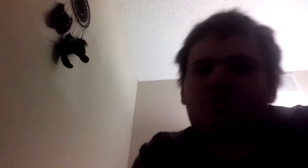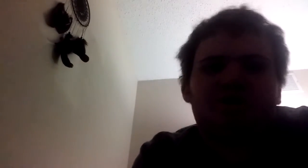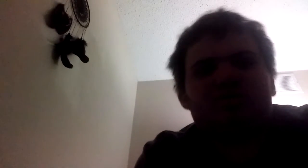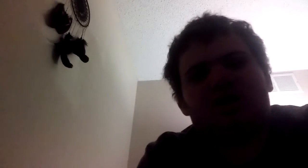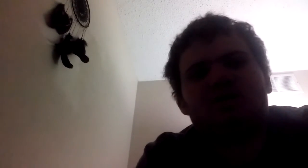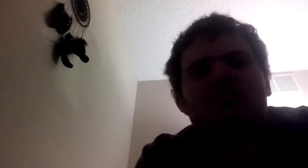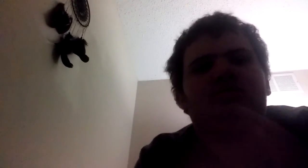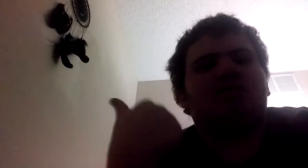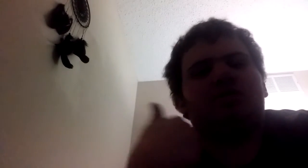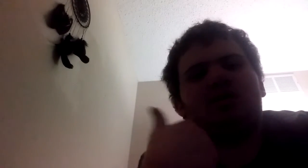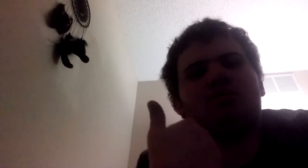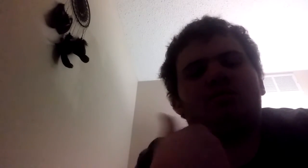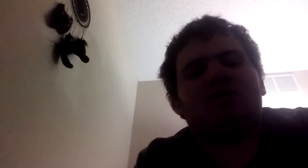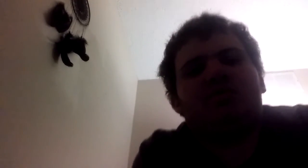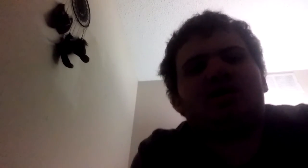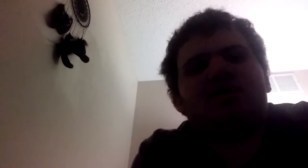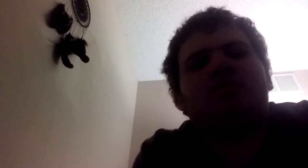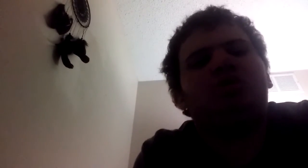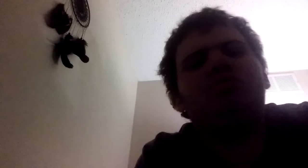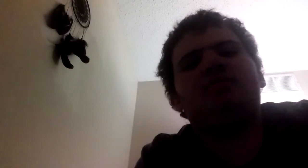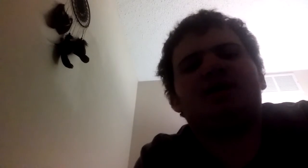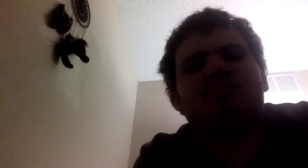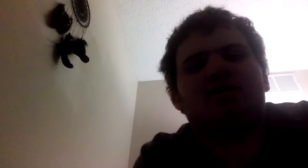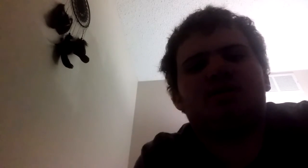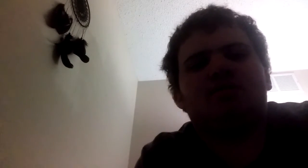Or do you not? Anyway,